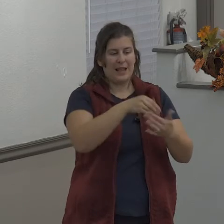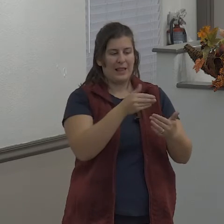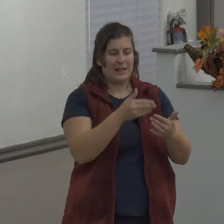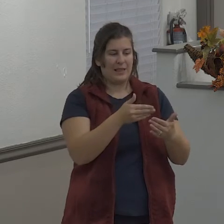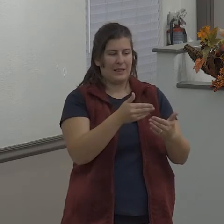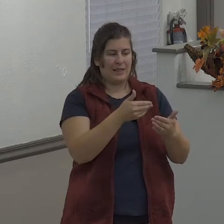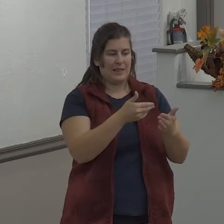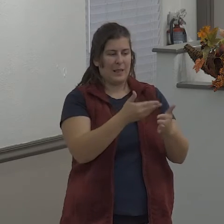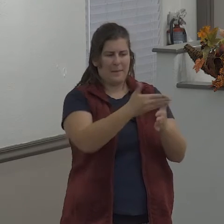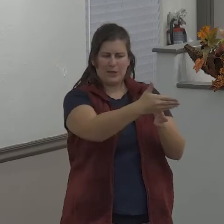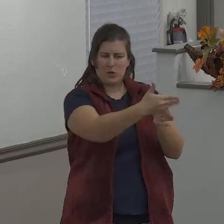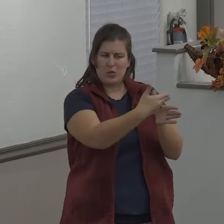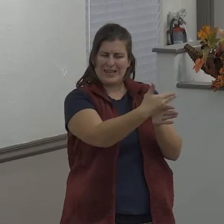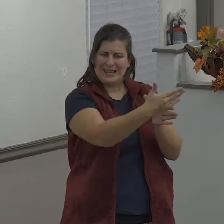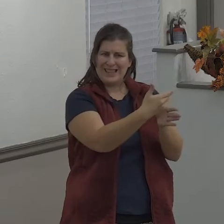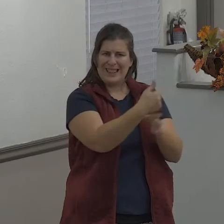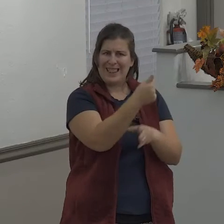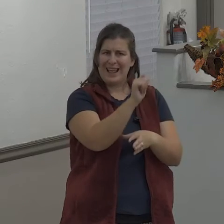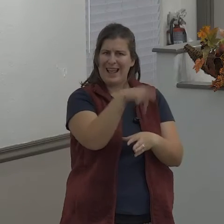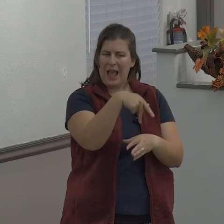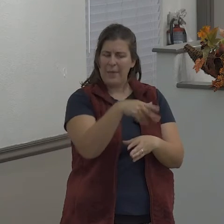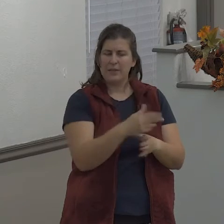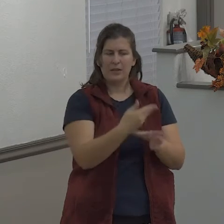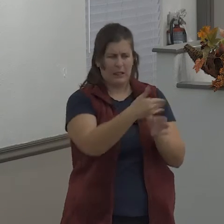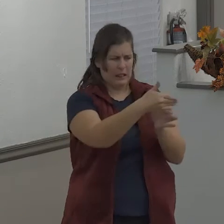I didn't find anybody that would stand up."